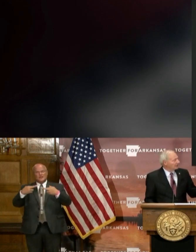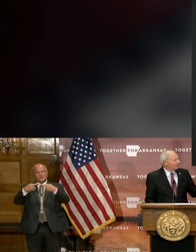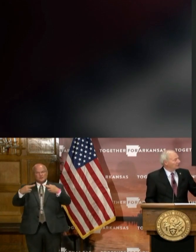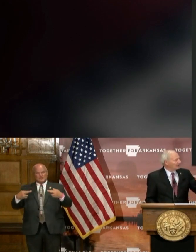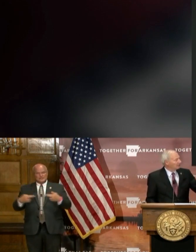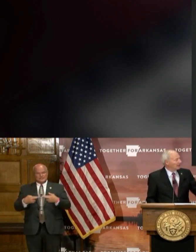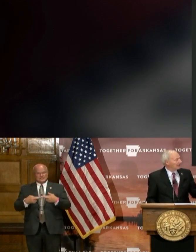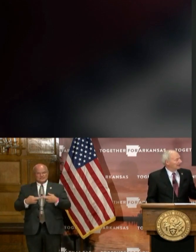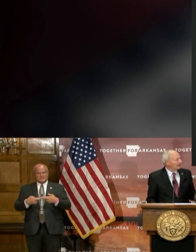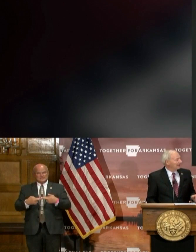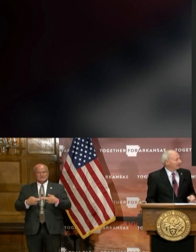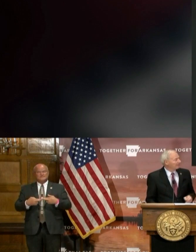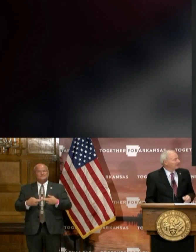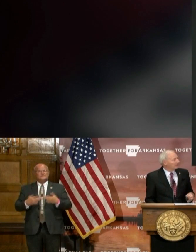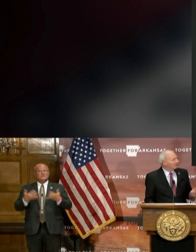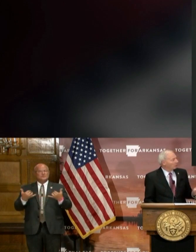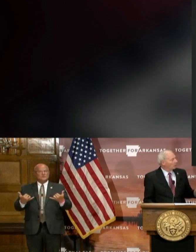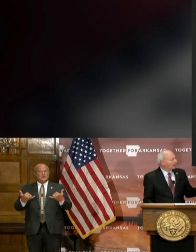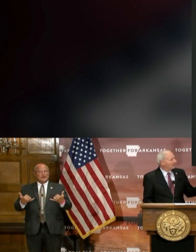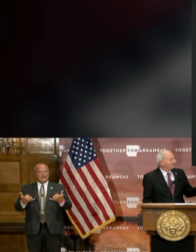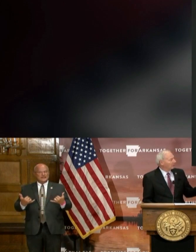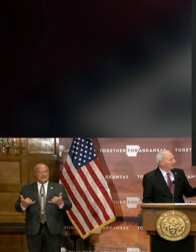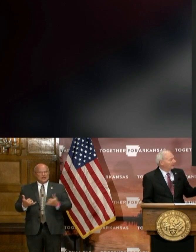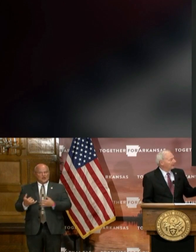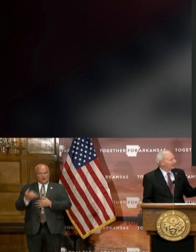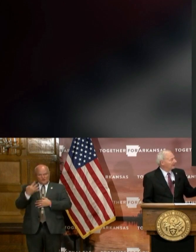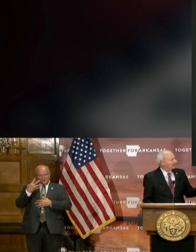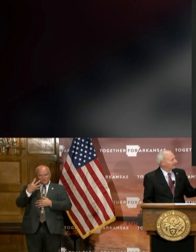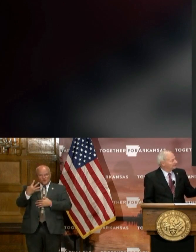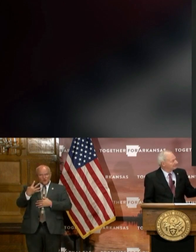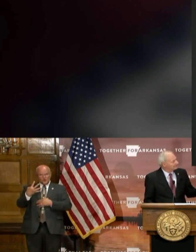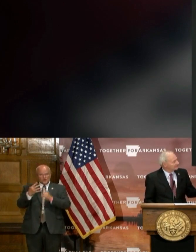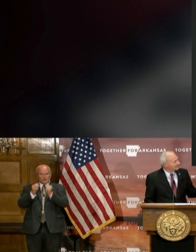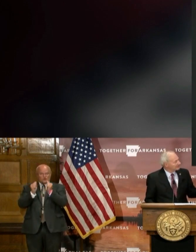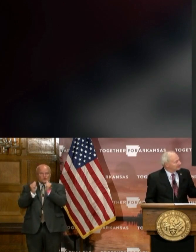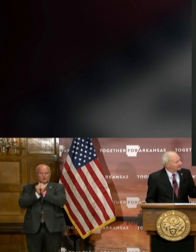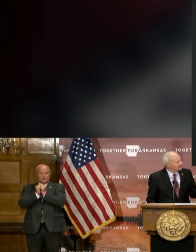regions, you see right now 4 of them with